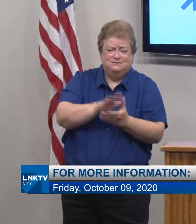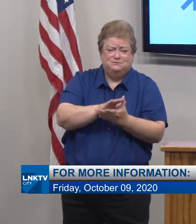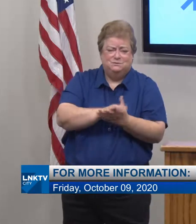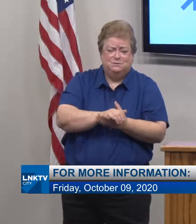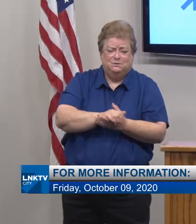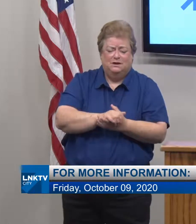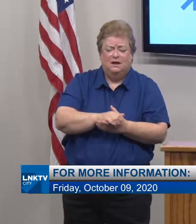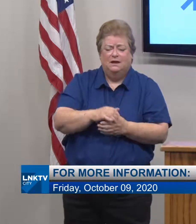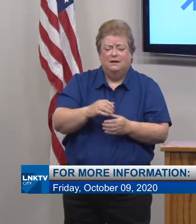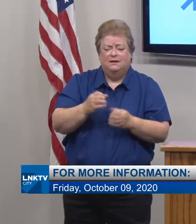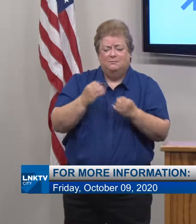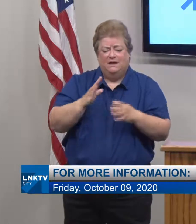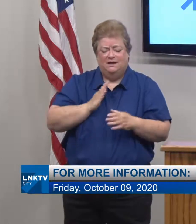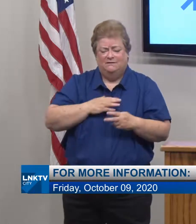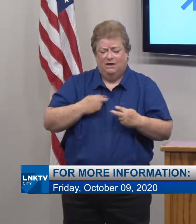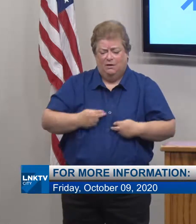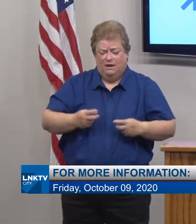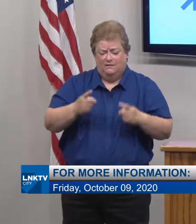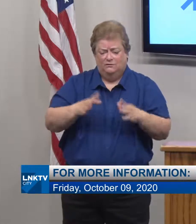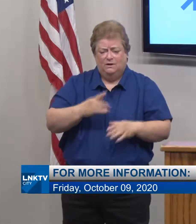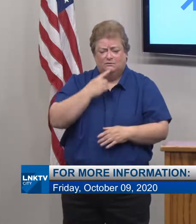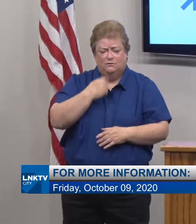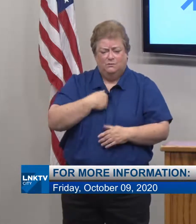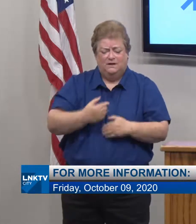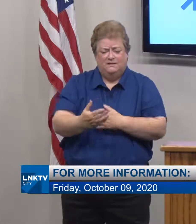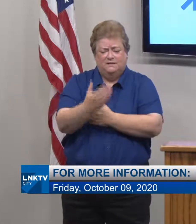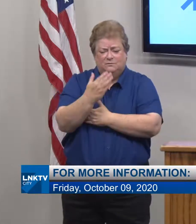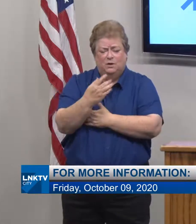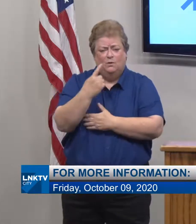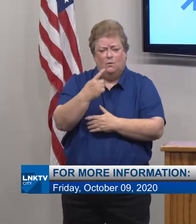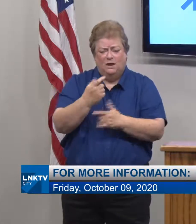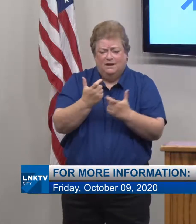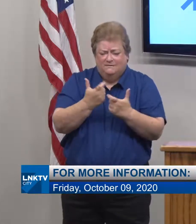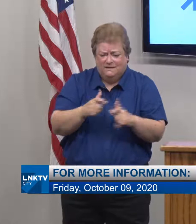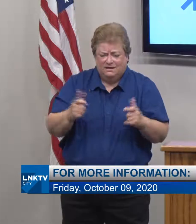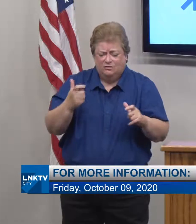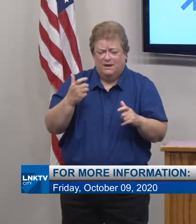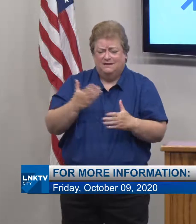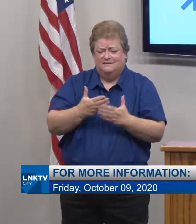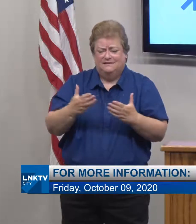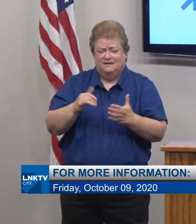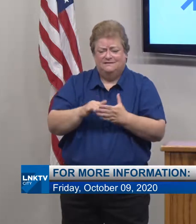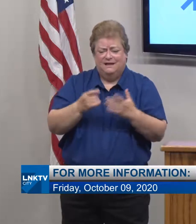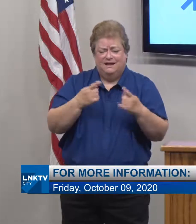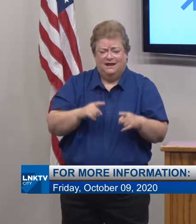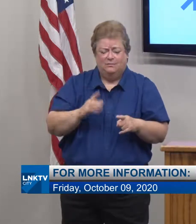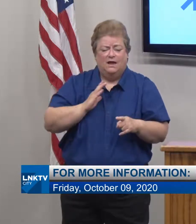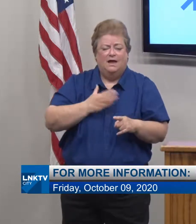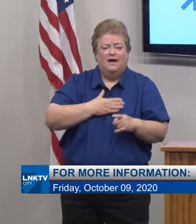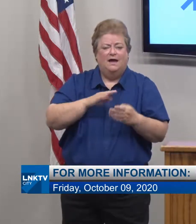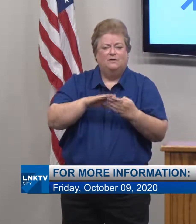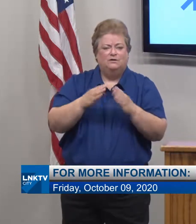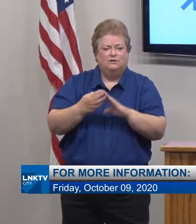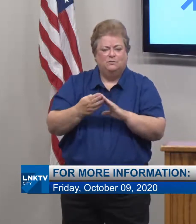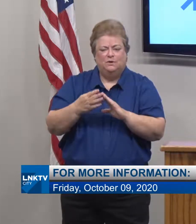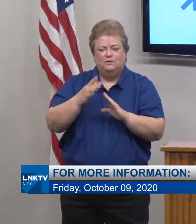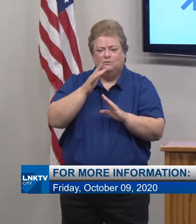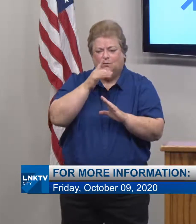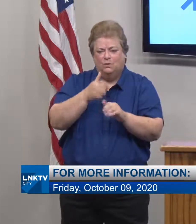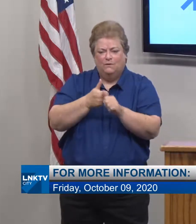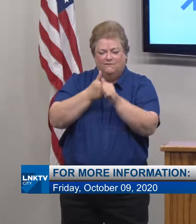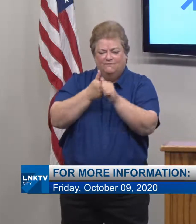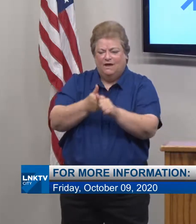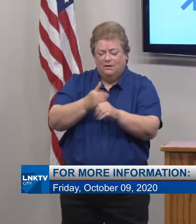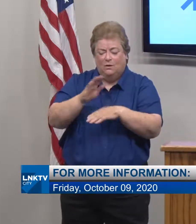health directors told me this morning that one of the greatest things that could happen is if our communities followed all the